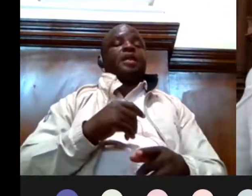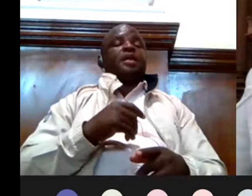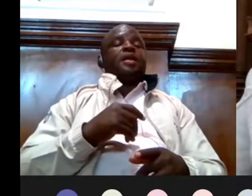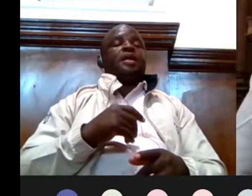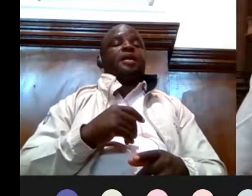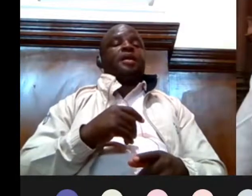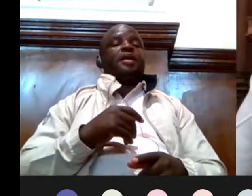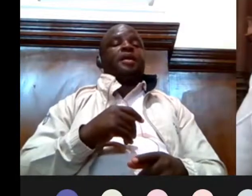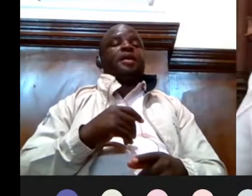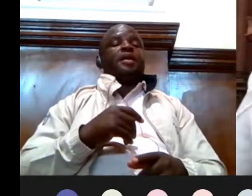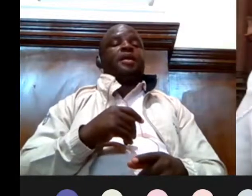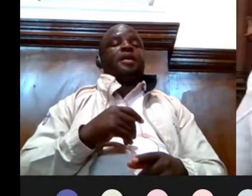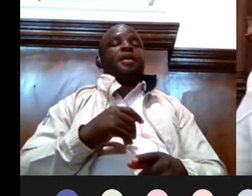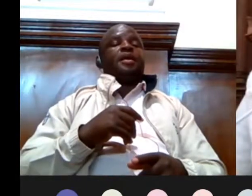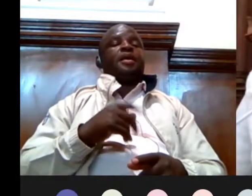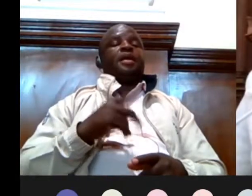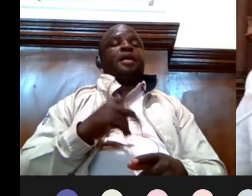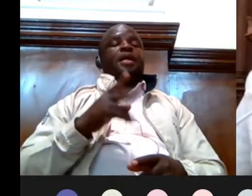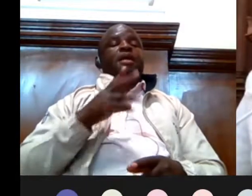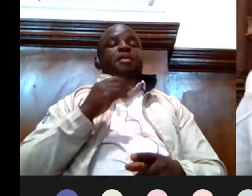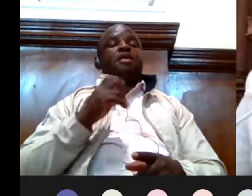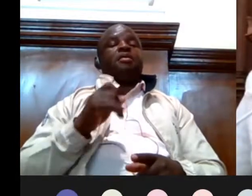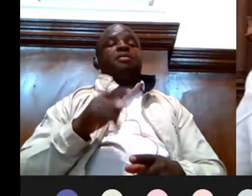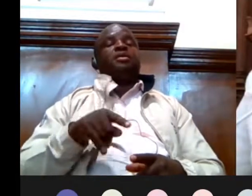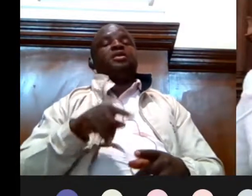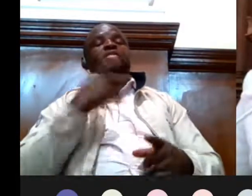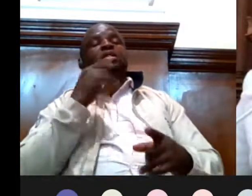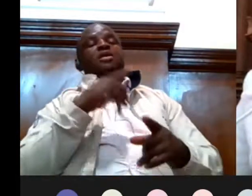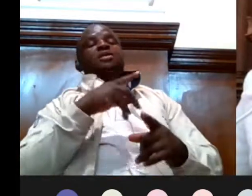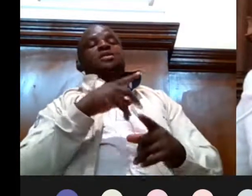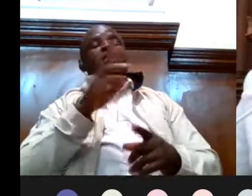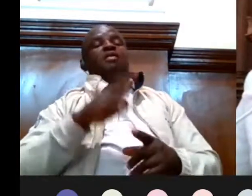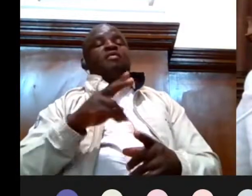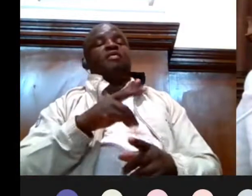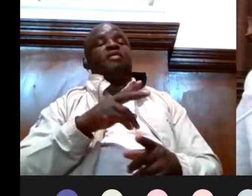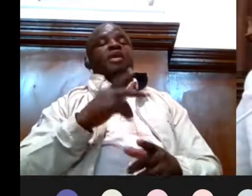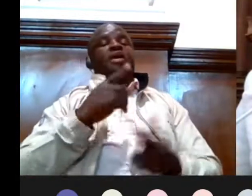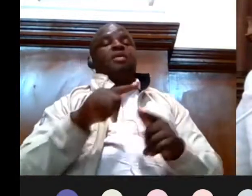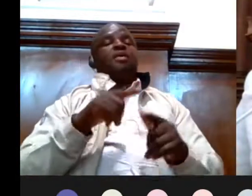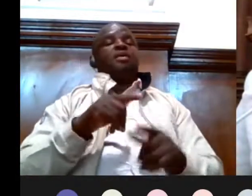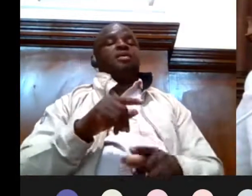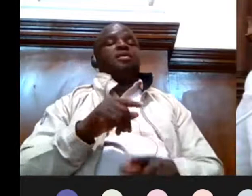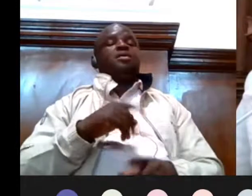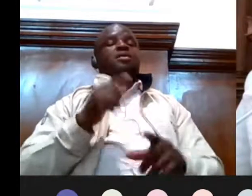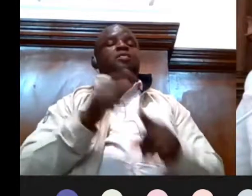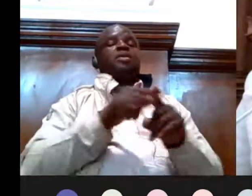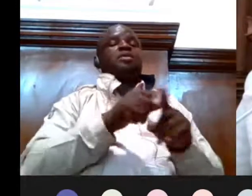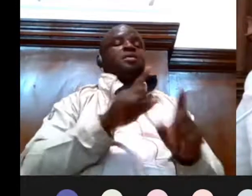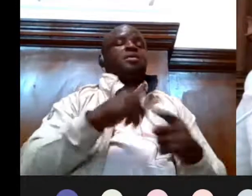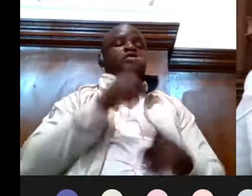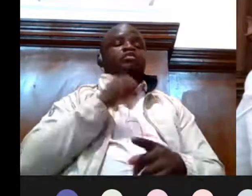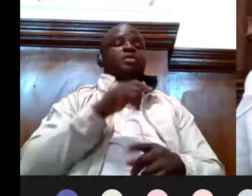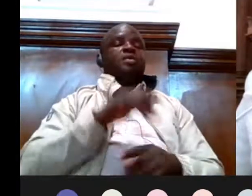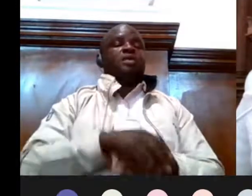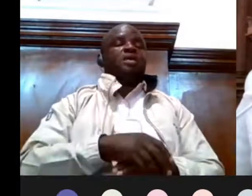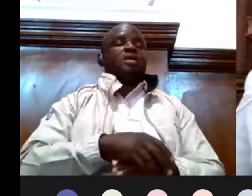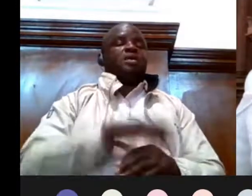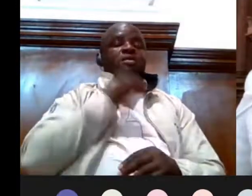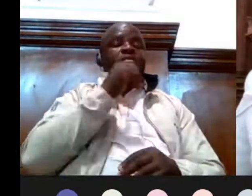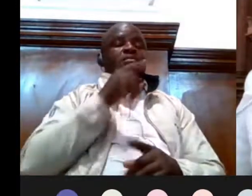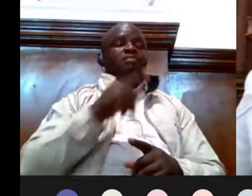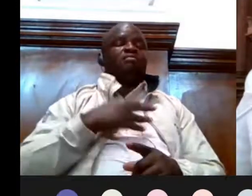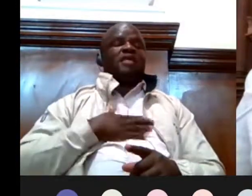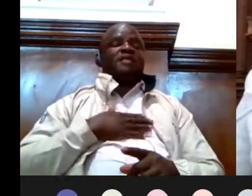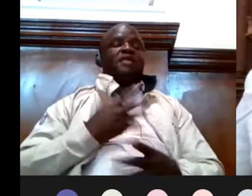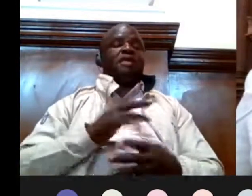the house, sitting of the house. You must mind your language. There are words you really cannot use in this house. It doesn't matter how